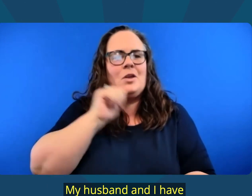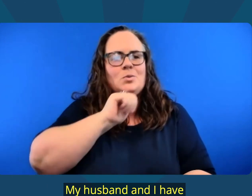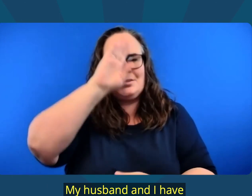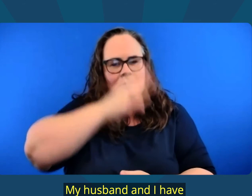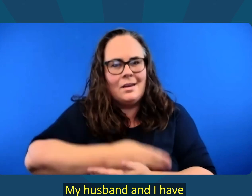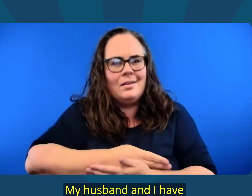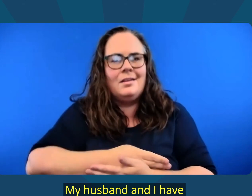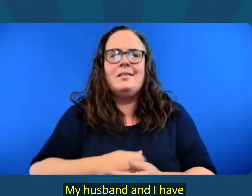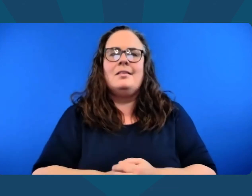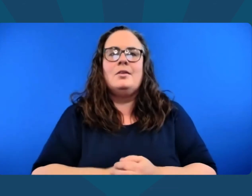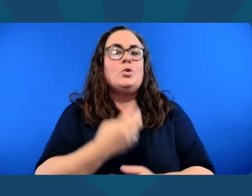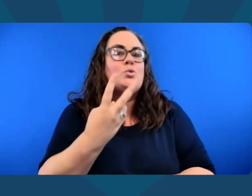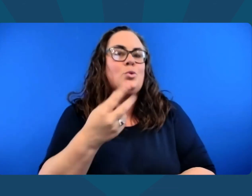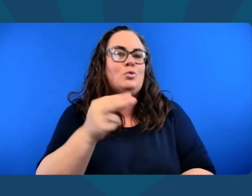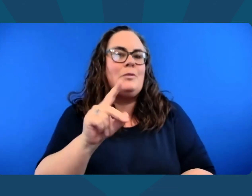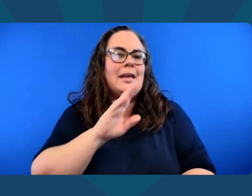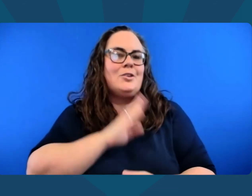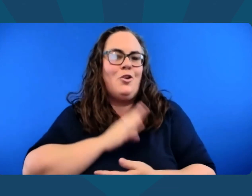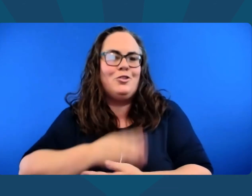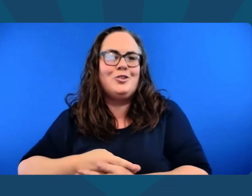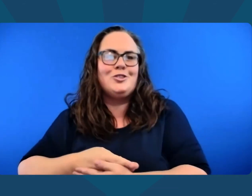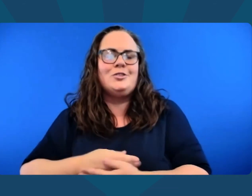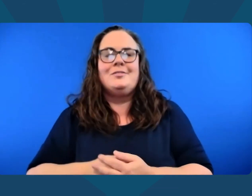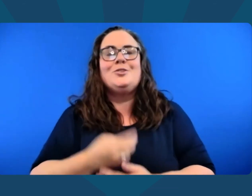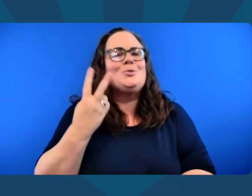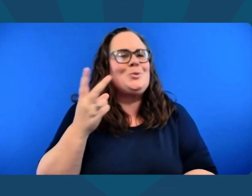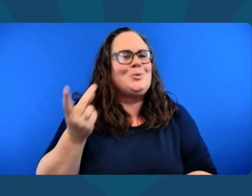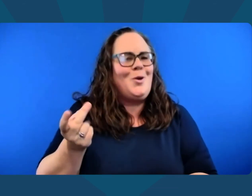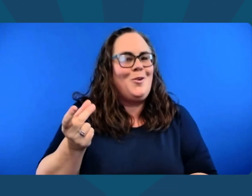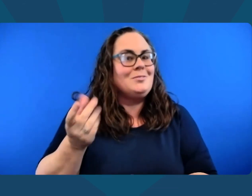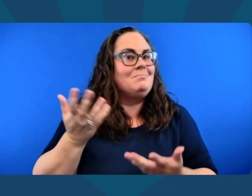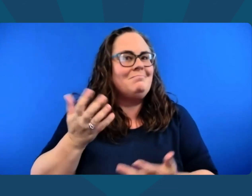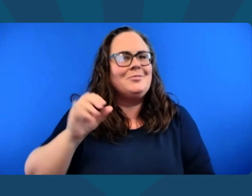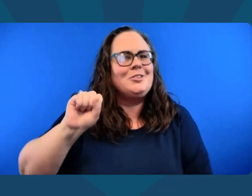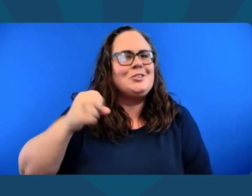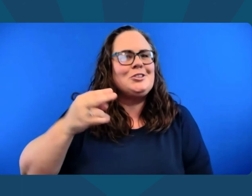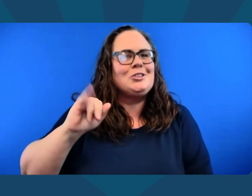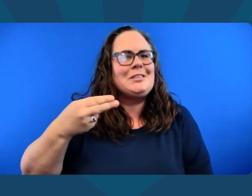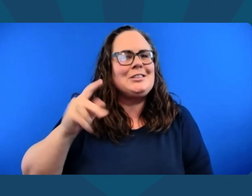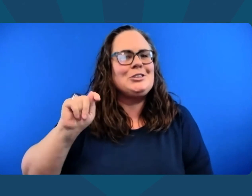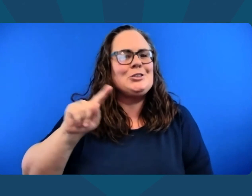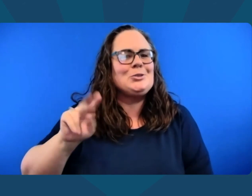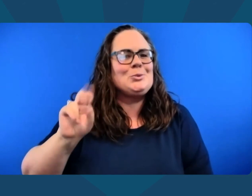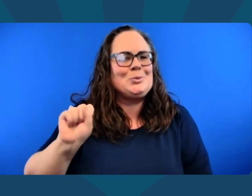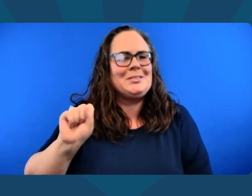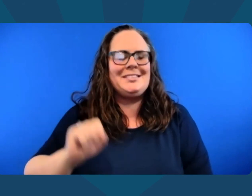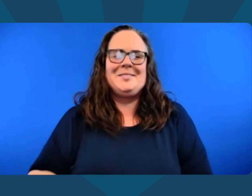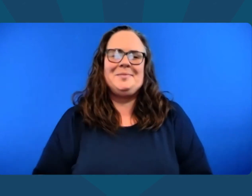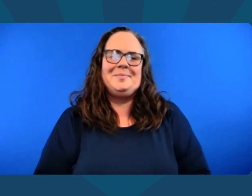sons, 2 granddaughters, and 2 Shih Tzus.